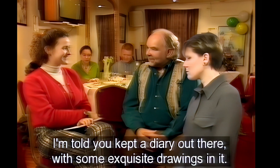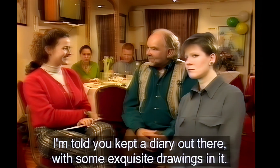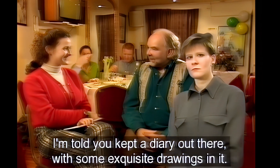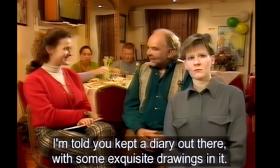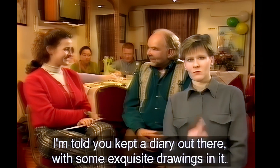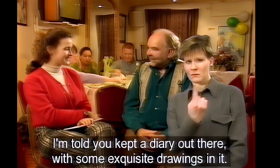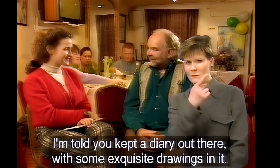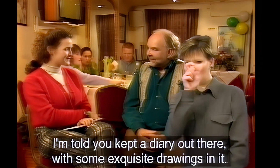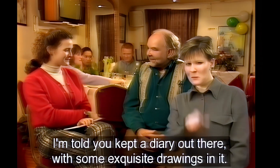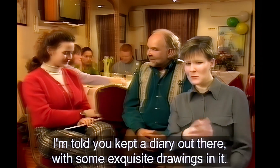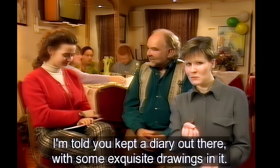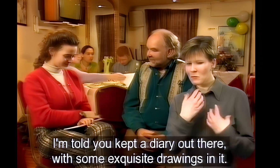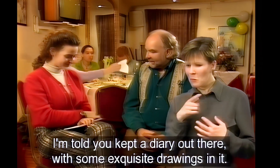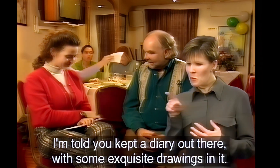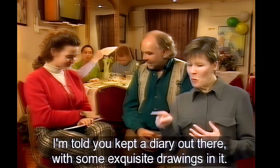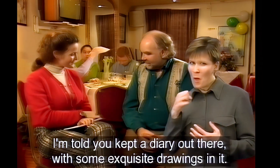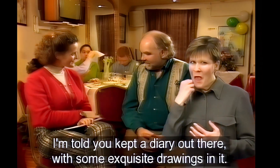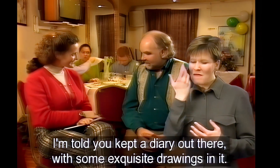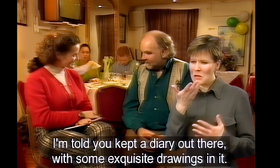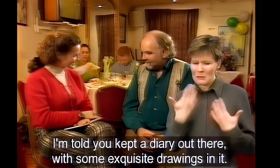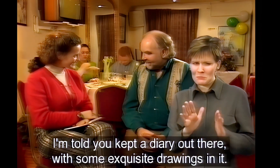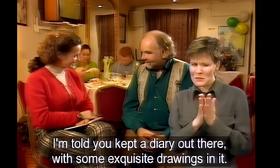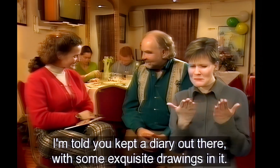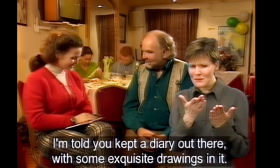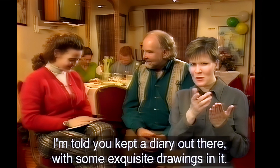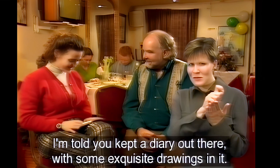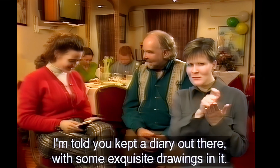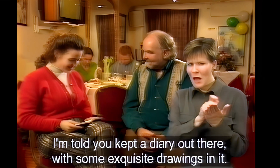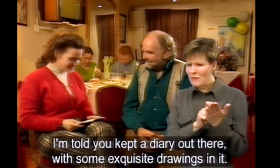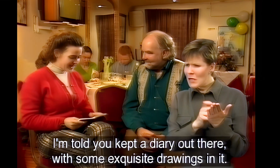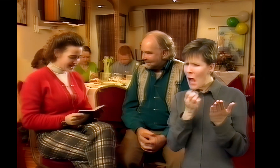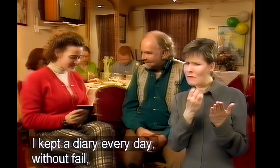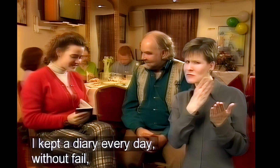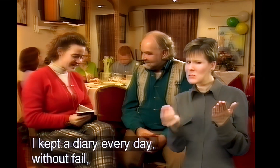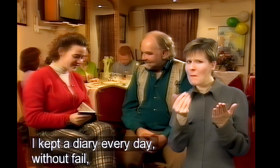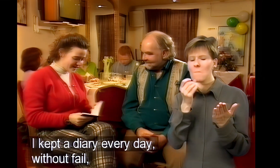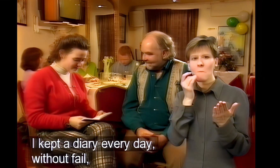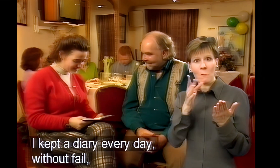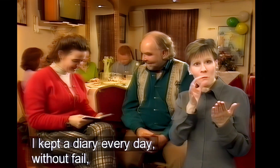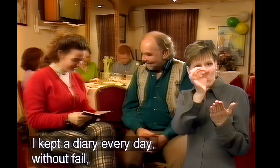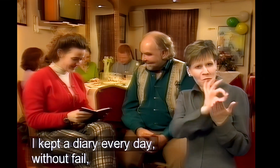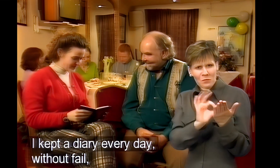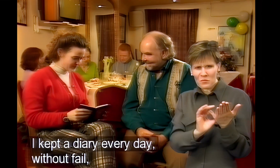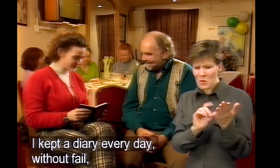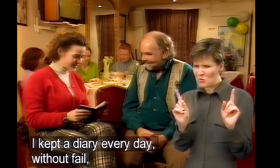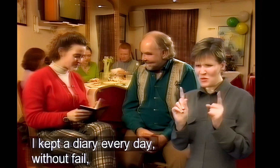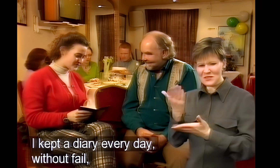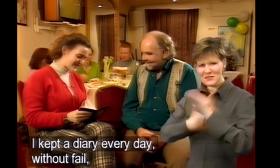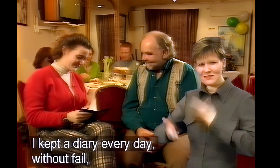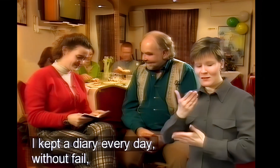we were out there, with some rather exquisite drawings in it. What's this about? I did. I kept a diary every day, without fail,